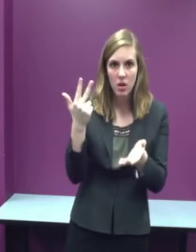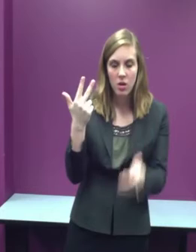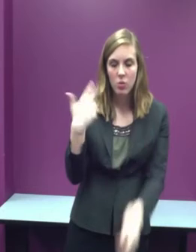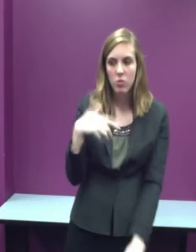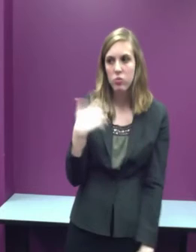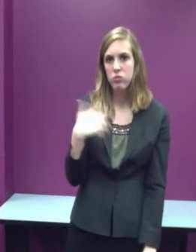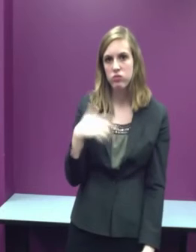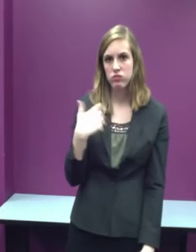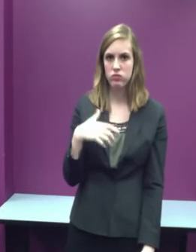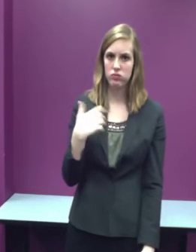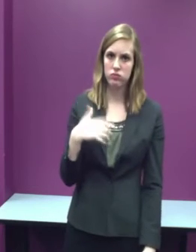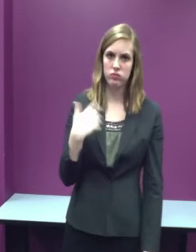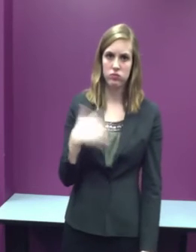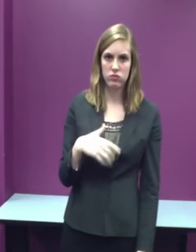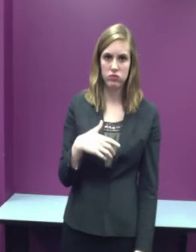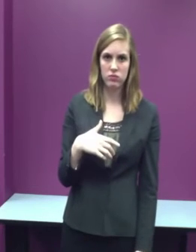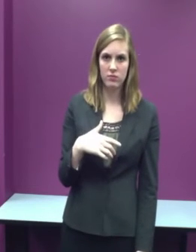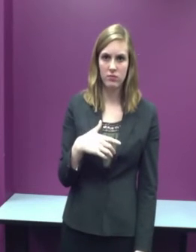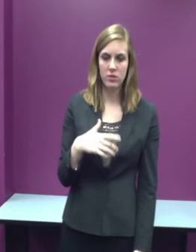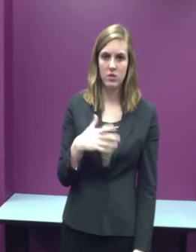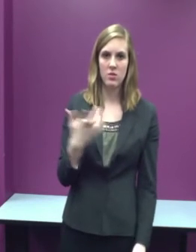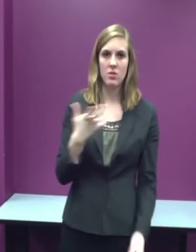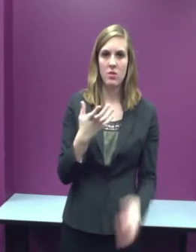Faced a bad sandbar where our tow rope broke twice.